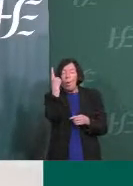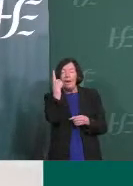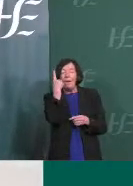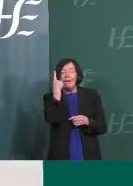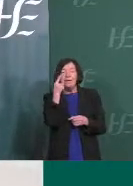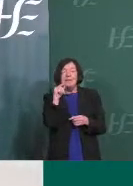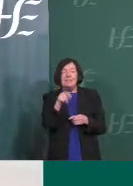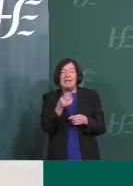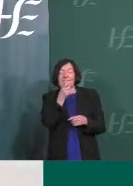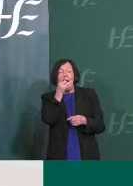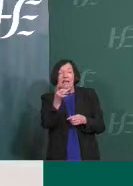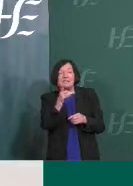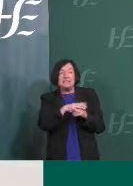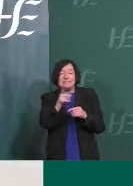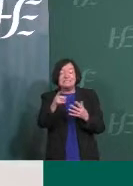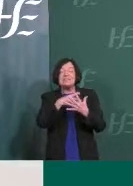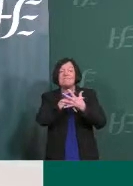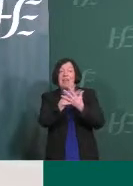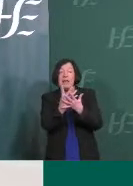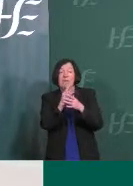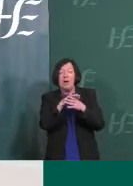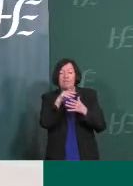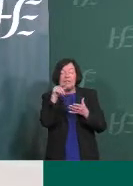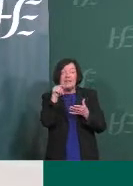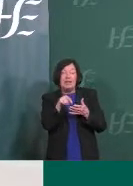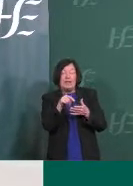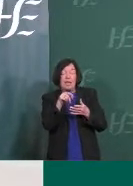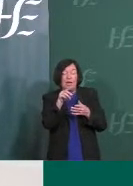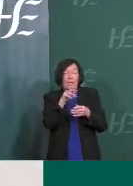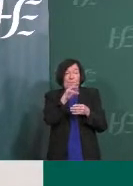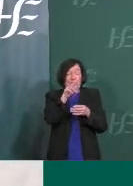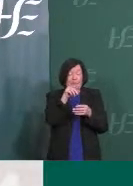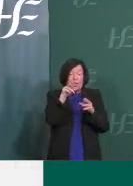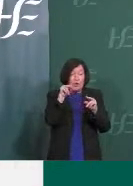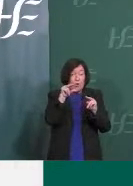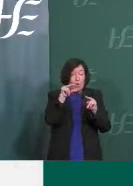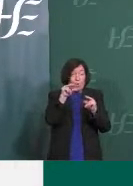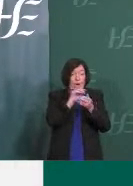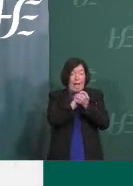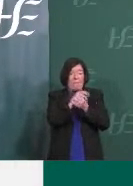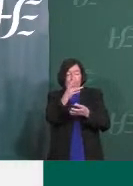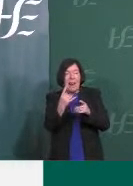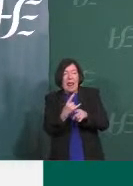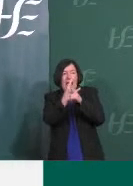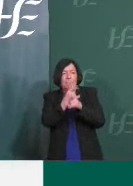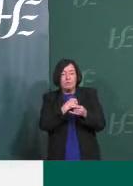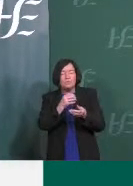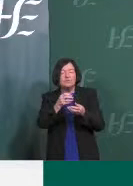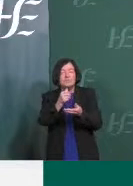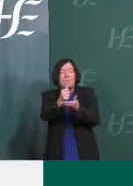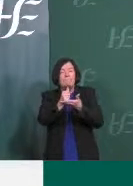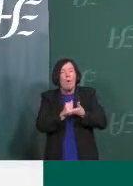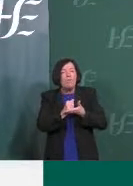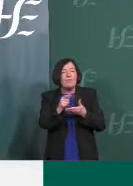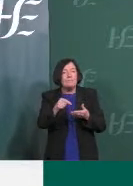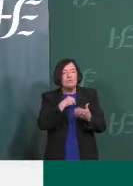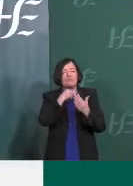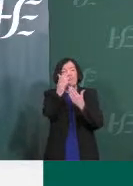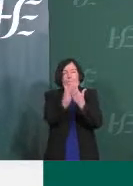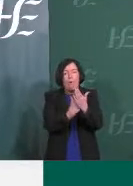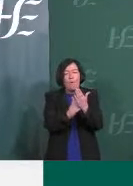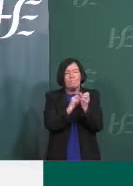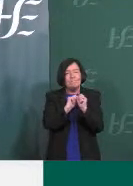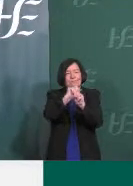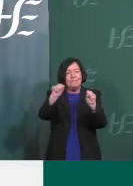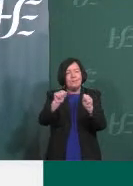thing that they've asked for is the development of the application that we are currently building that will help and support them to record the